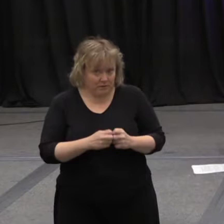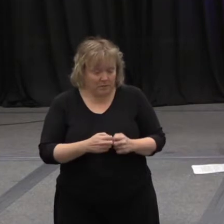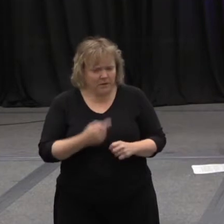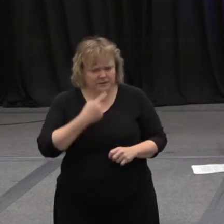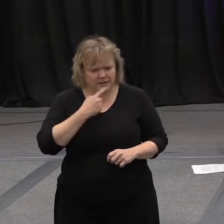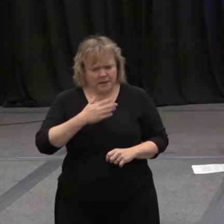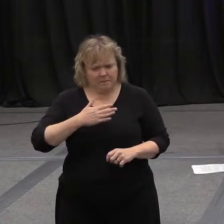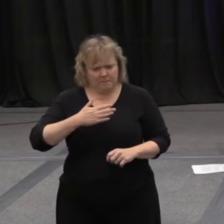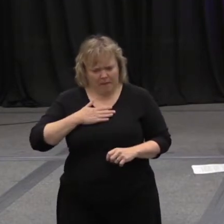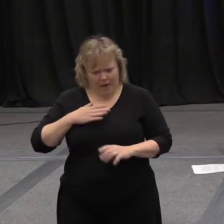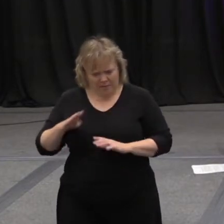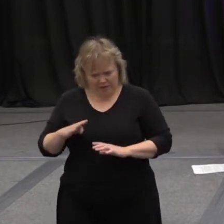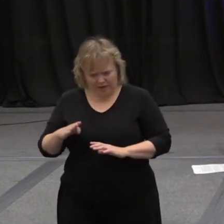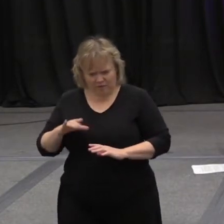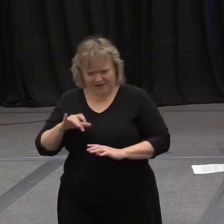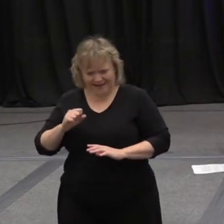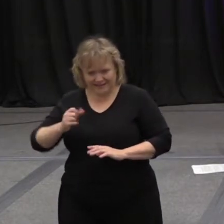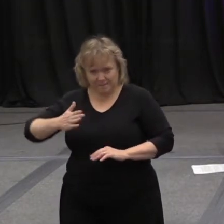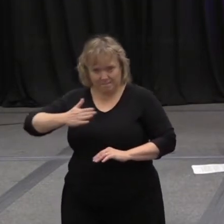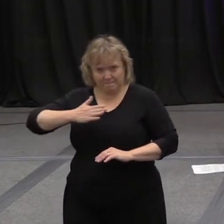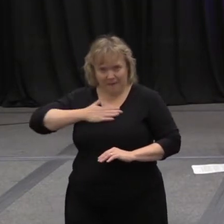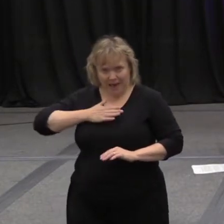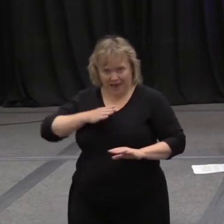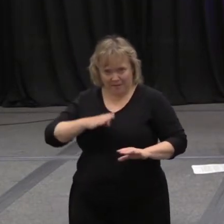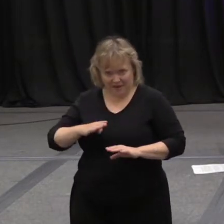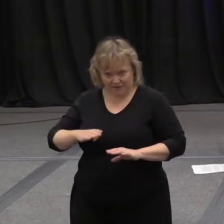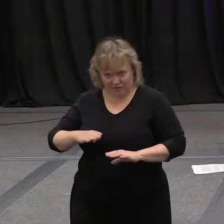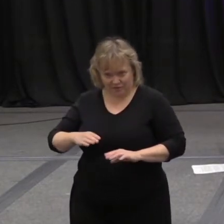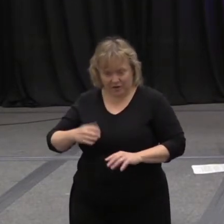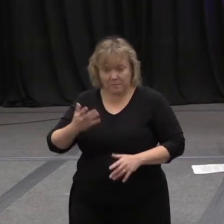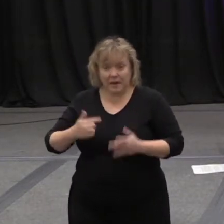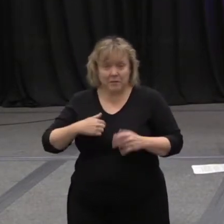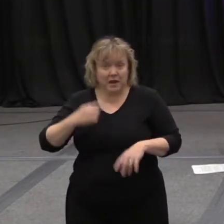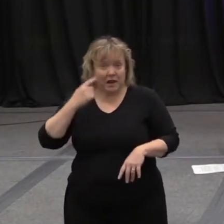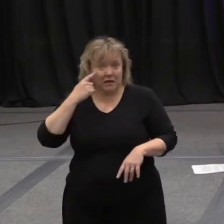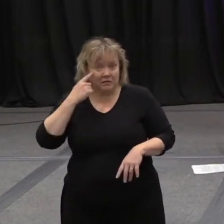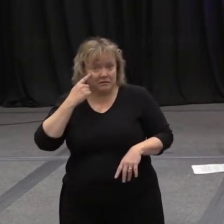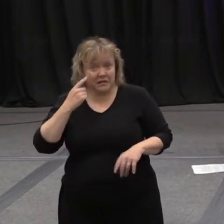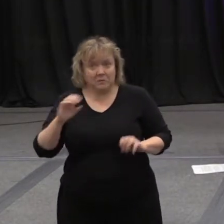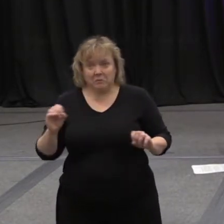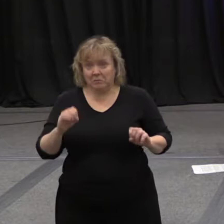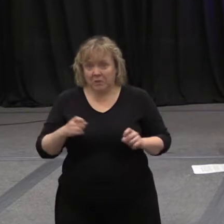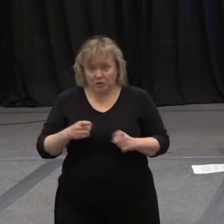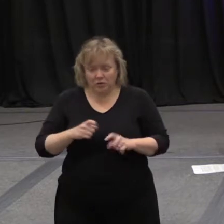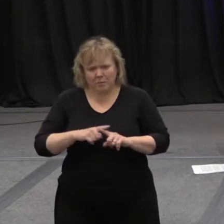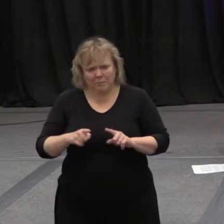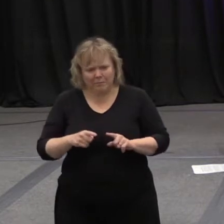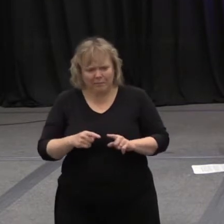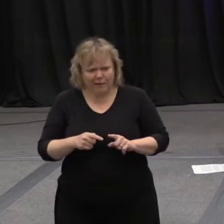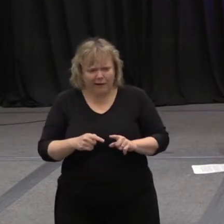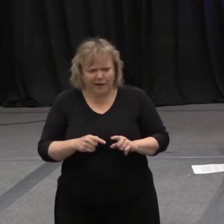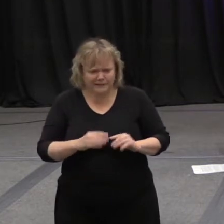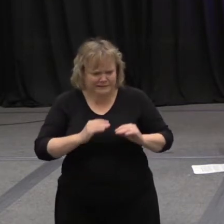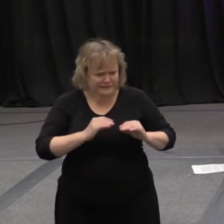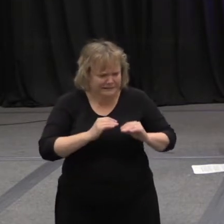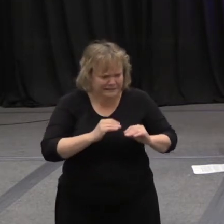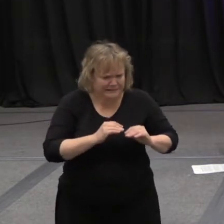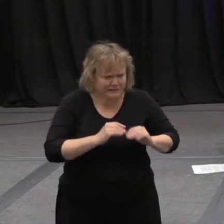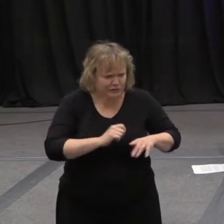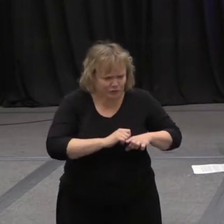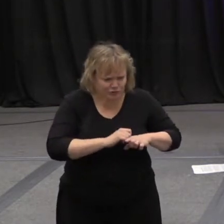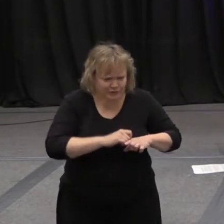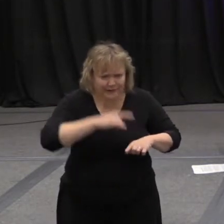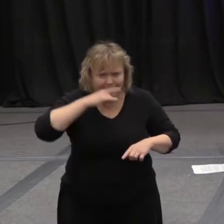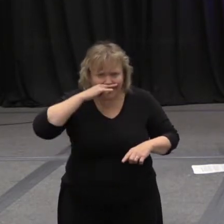behavior is under my control, I may not think so, but half of toddler training is helping them with young children with impulse